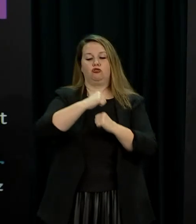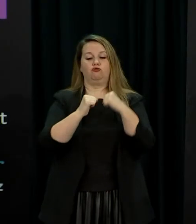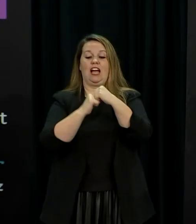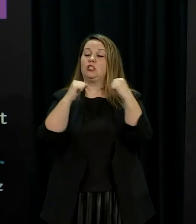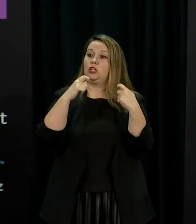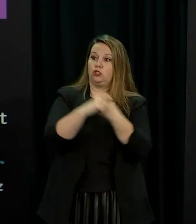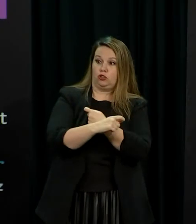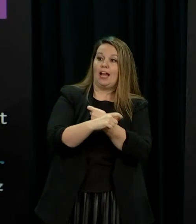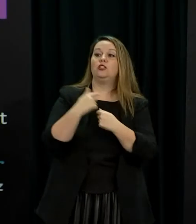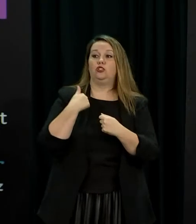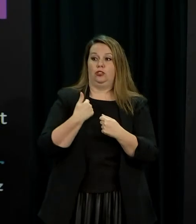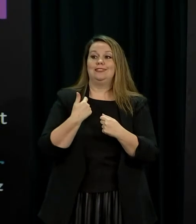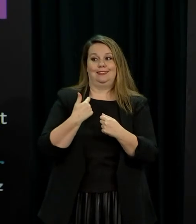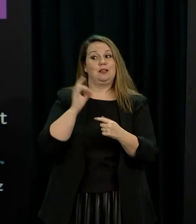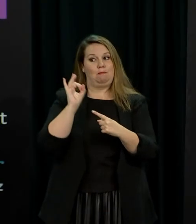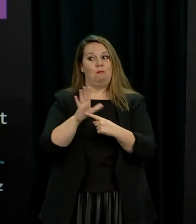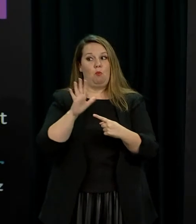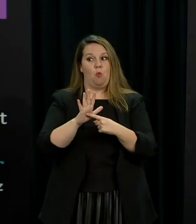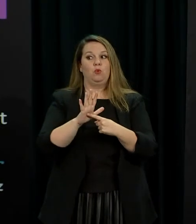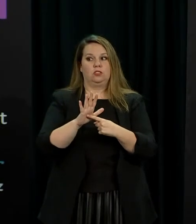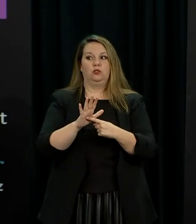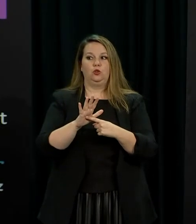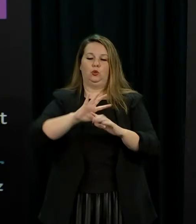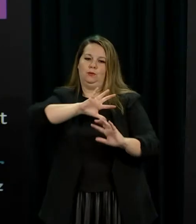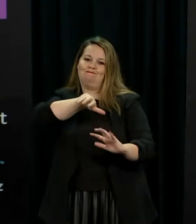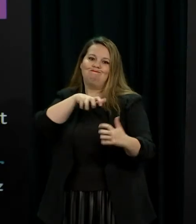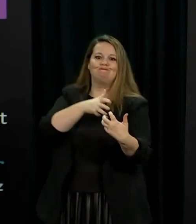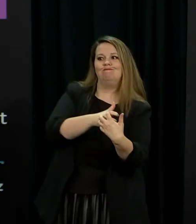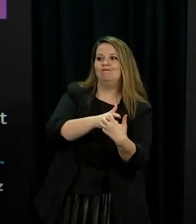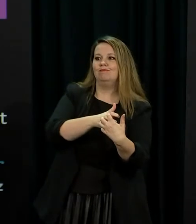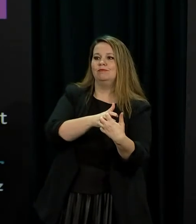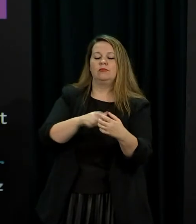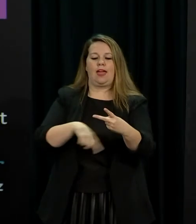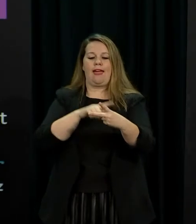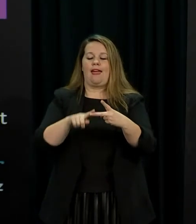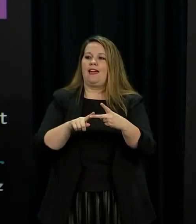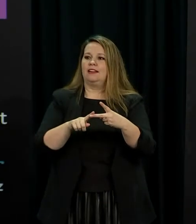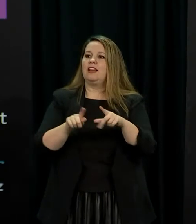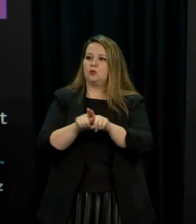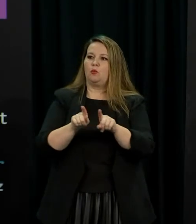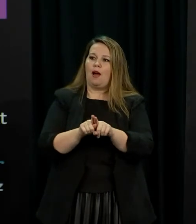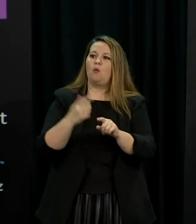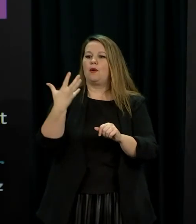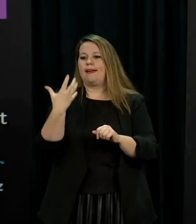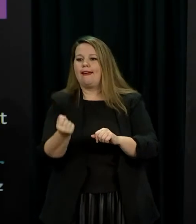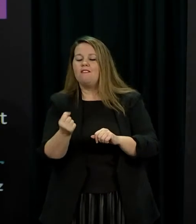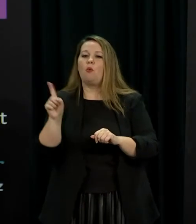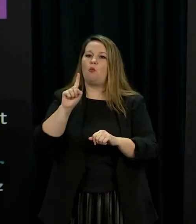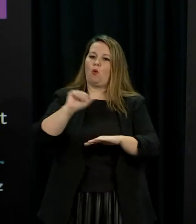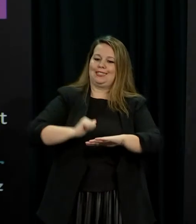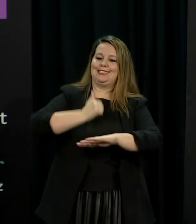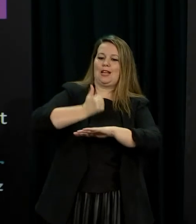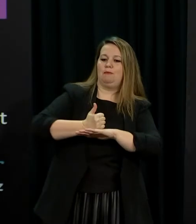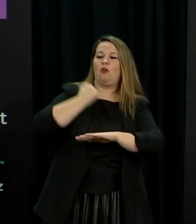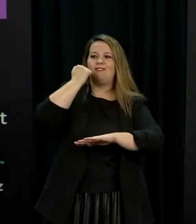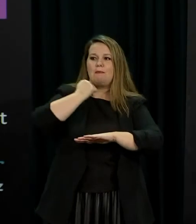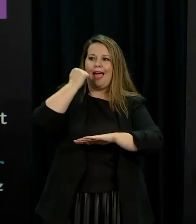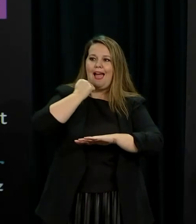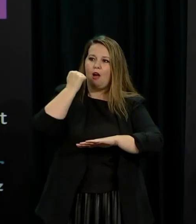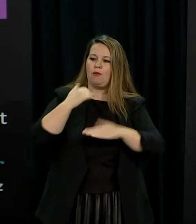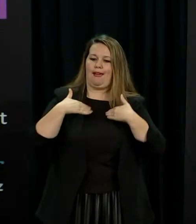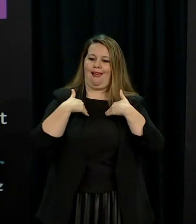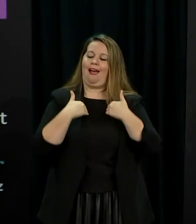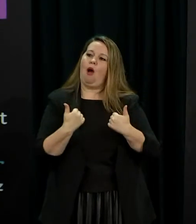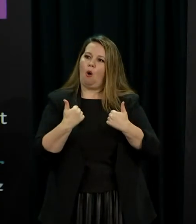of those other things that lie behind it, the objectives, the establishment of the Māori Health Authority to get that